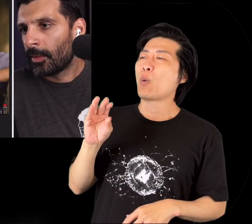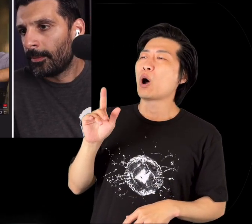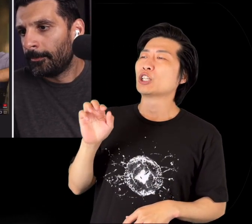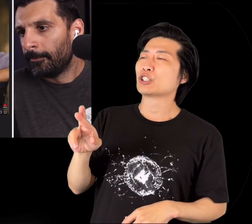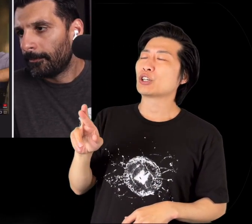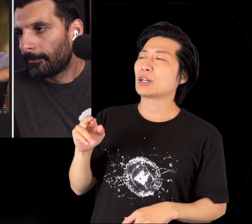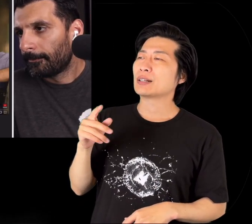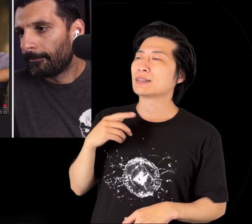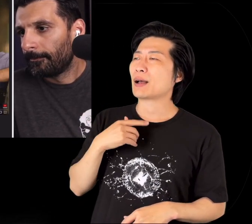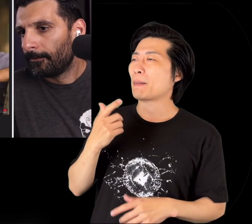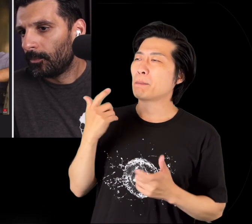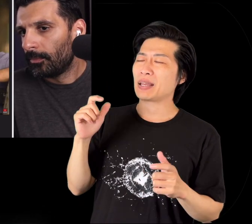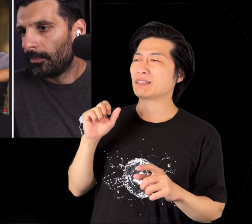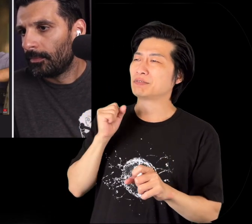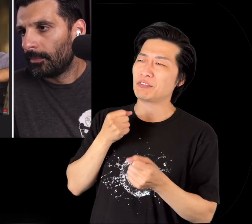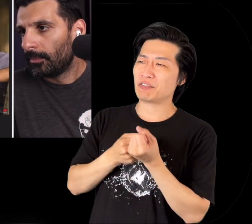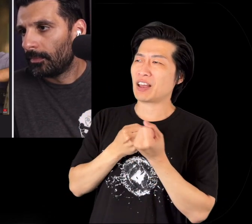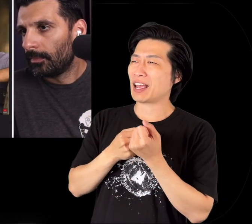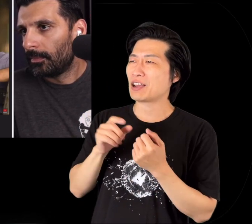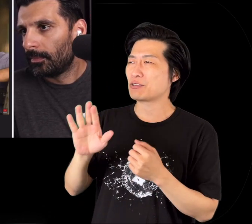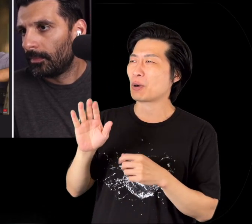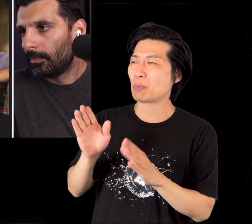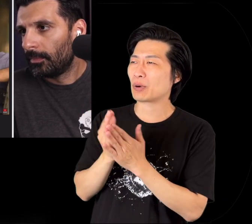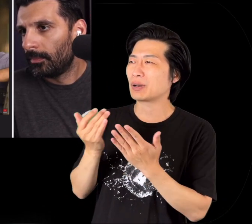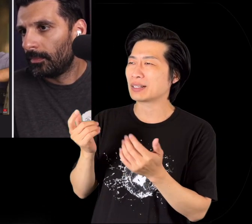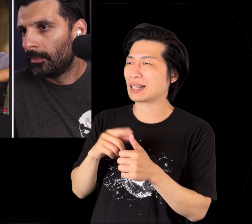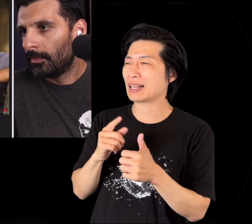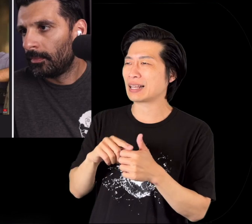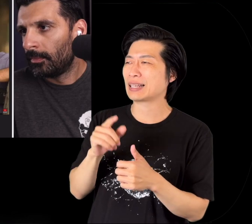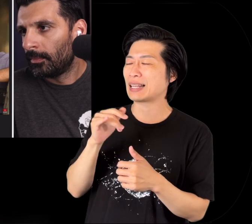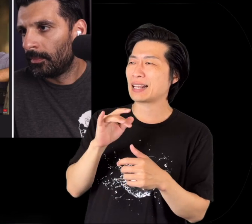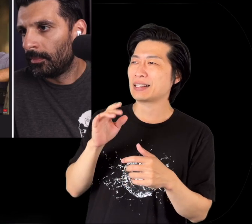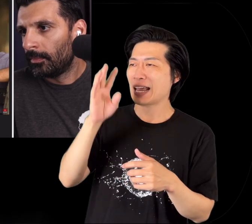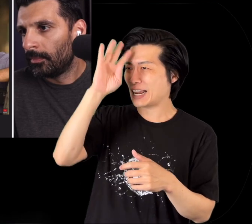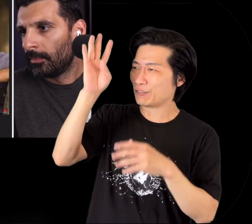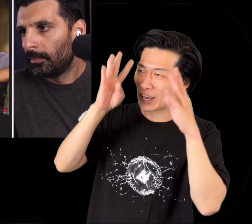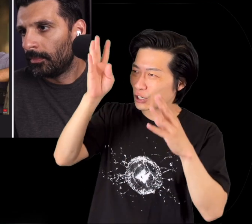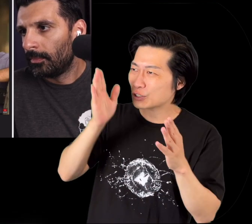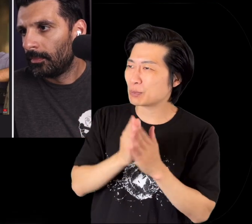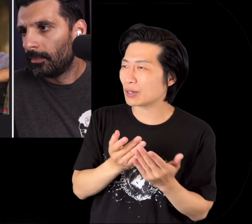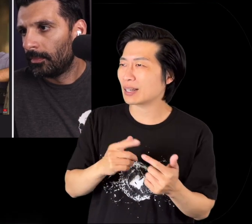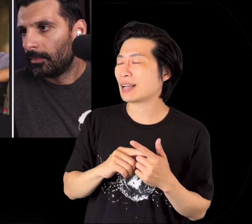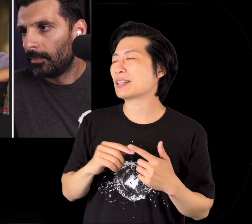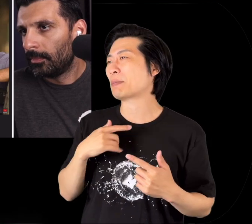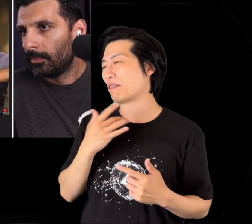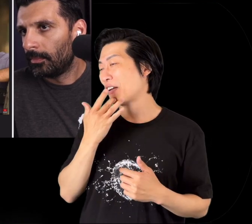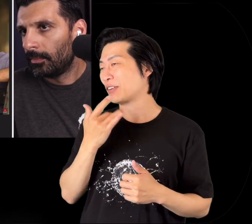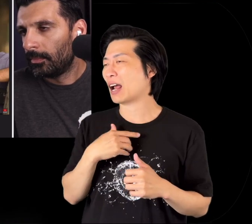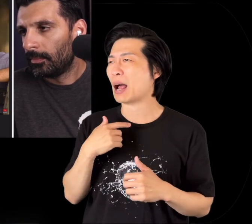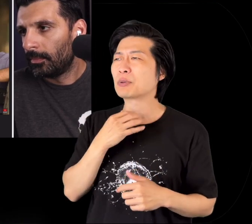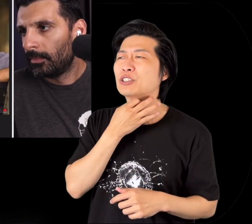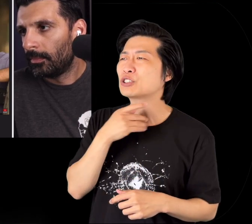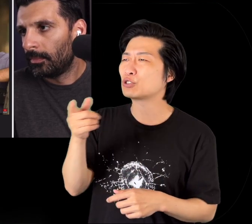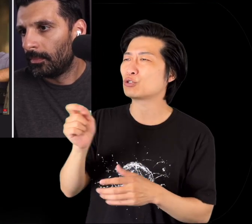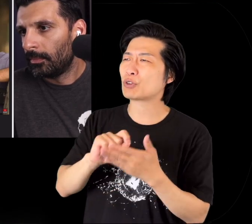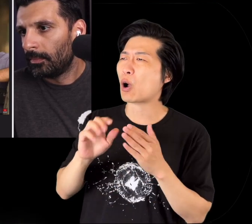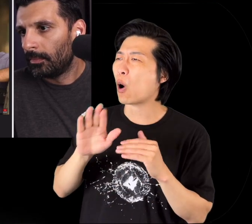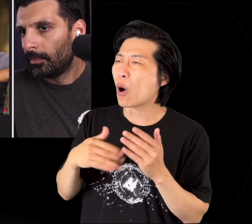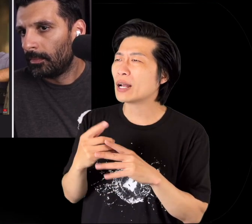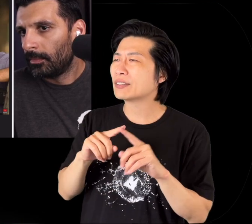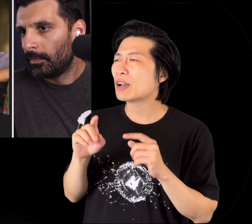much. Big fan of your book. I have 2 of them in front of me right now, including The Innovators, which is one of my favorites. So I'm curious, you've written all